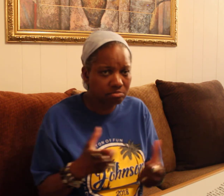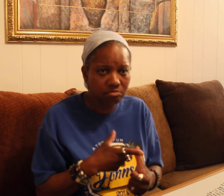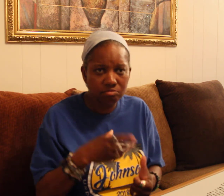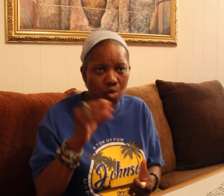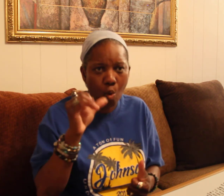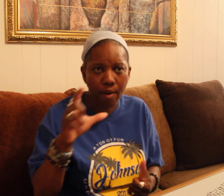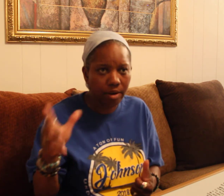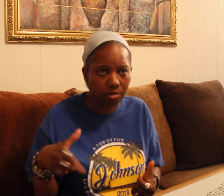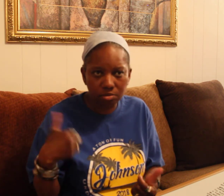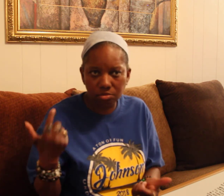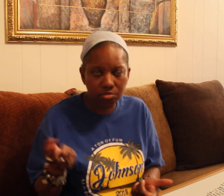Oil,